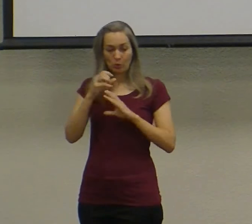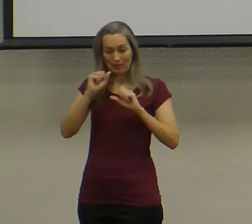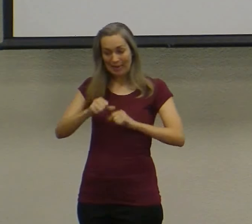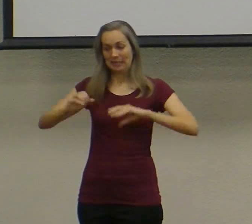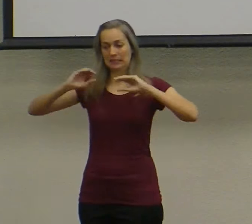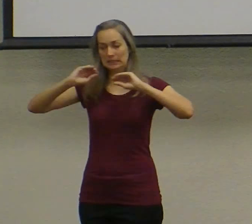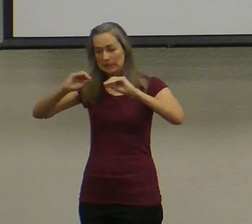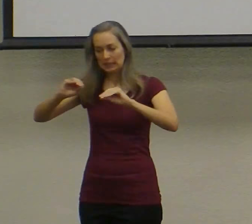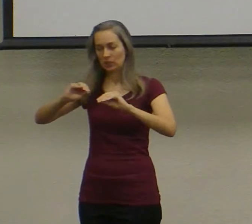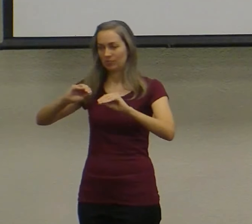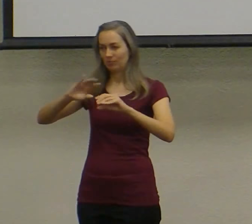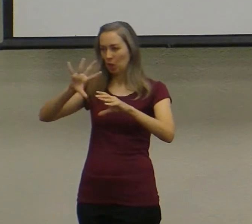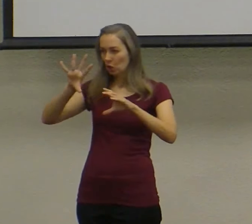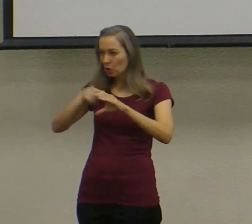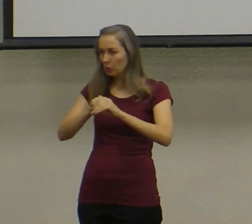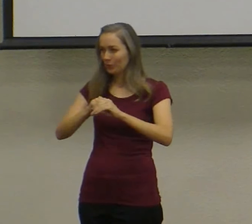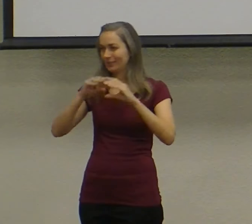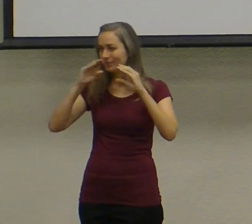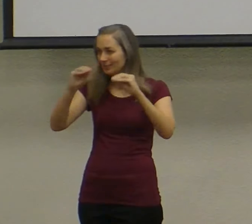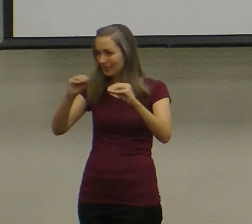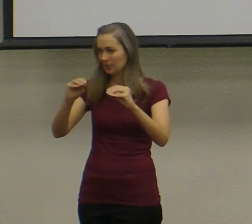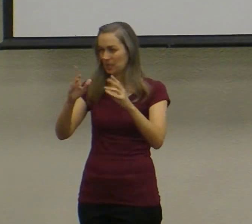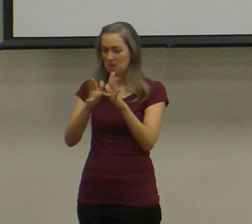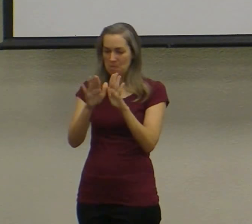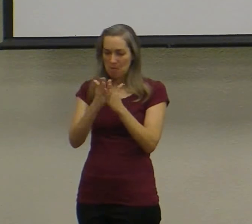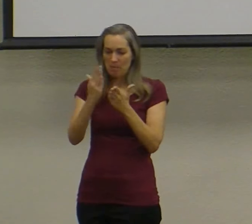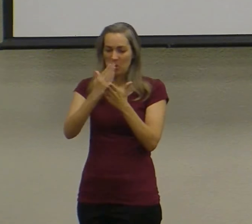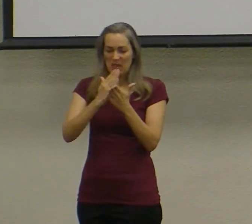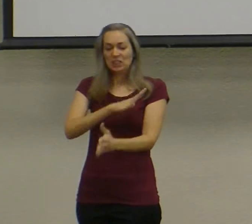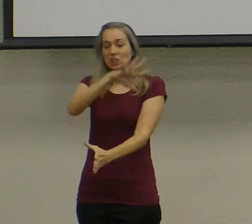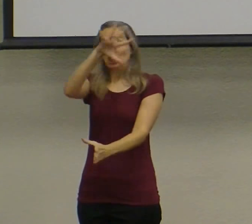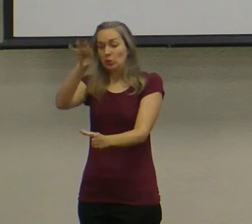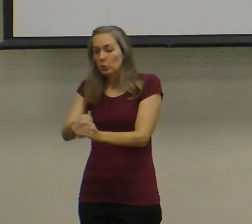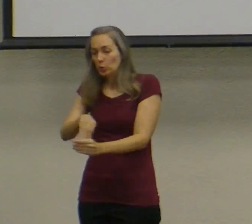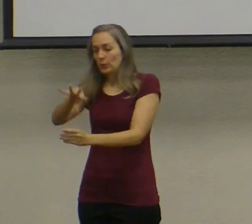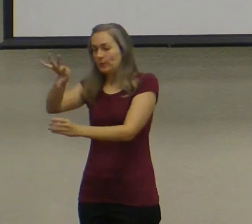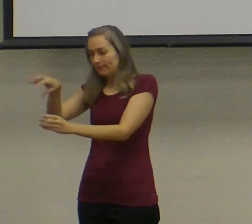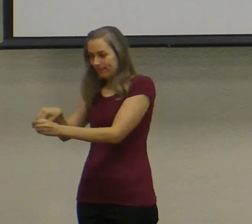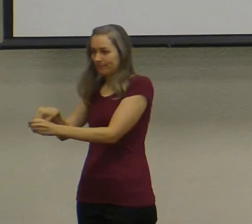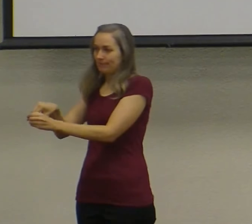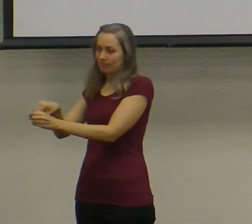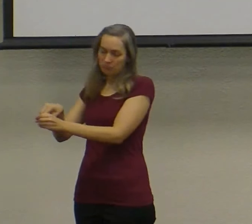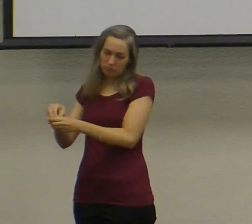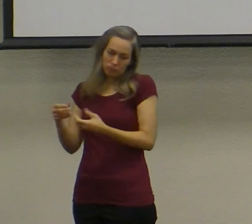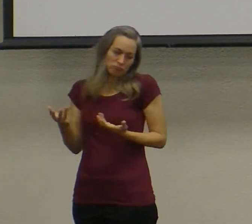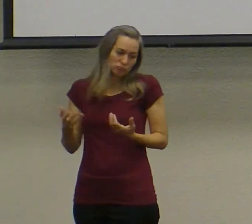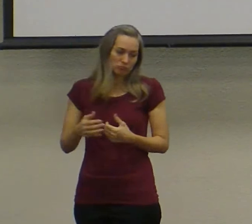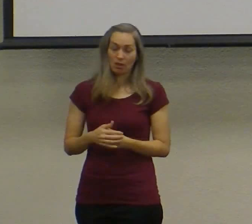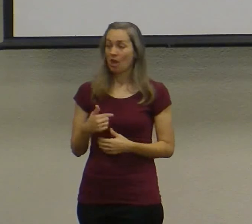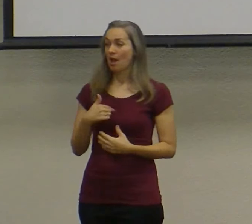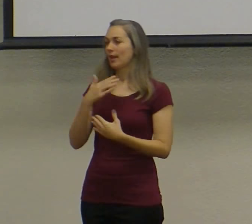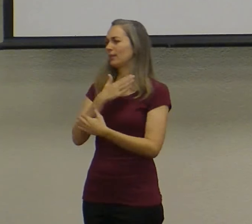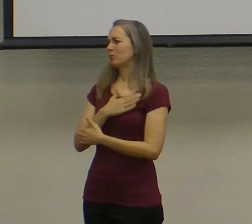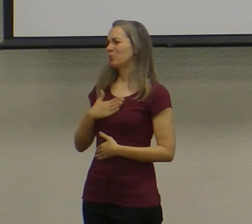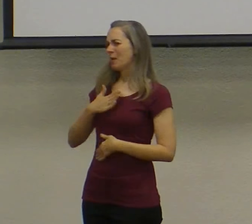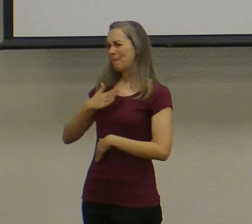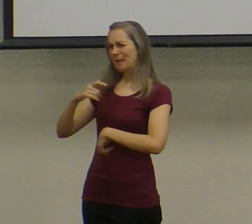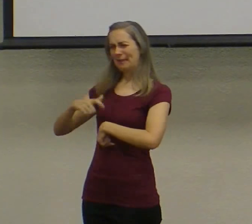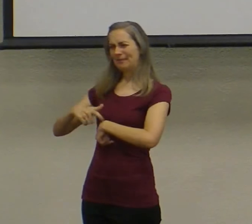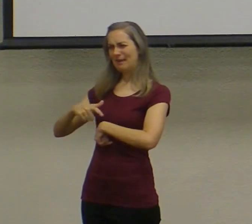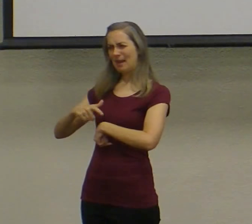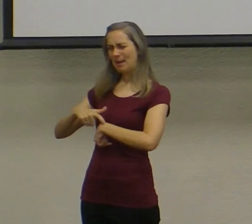them. Incorporate some kind of biblical lesson into it. And I enjoyed my time